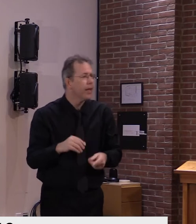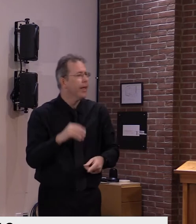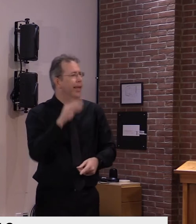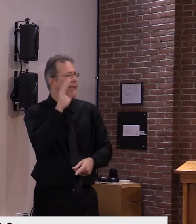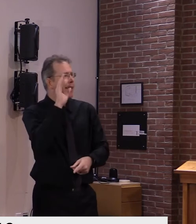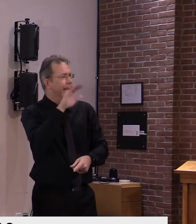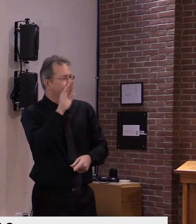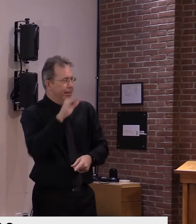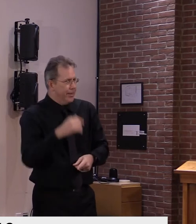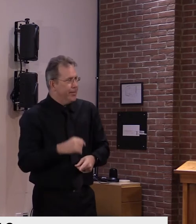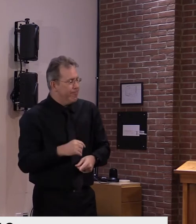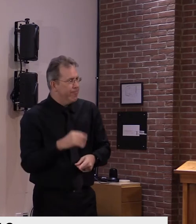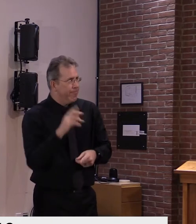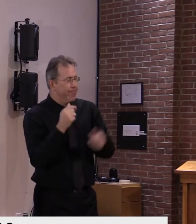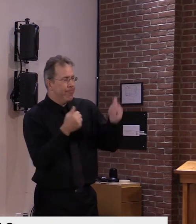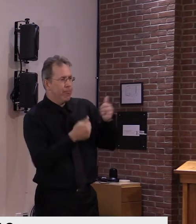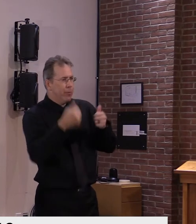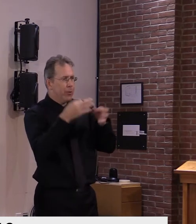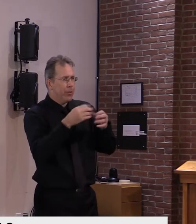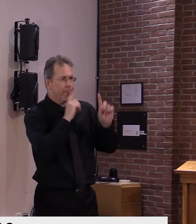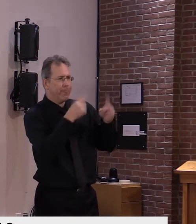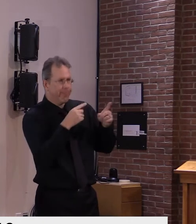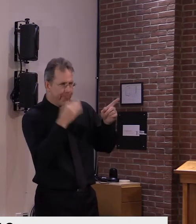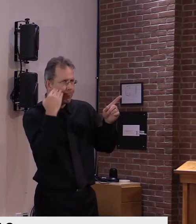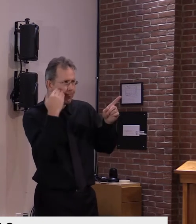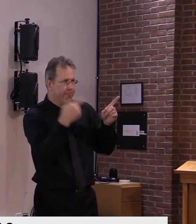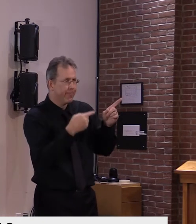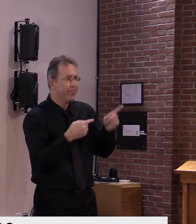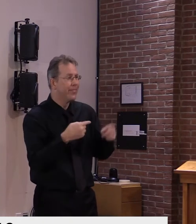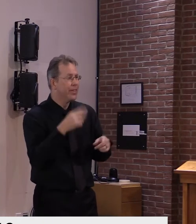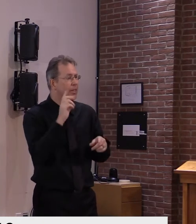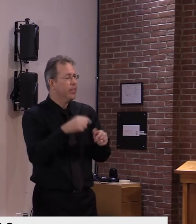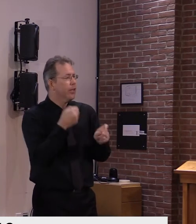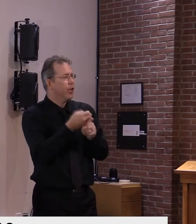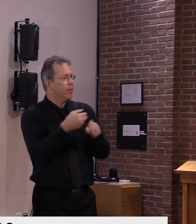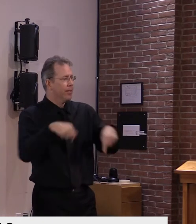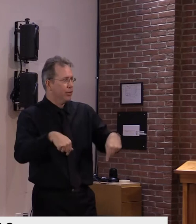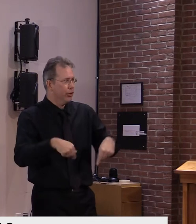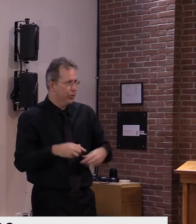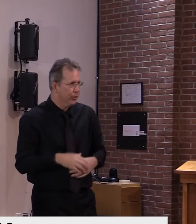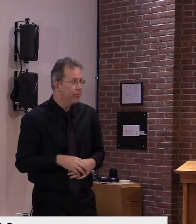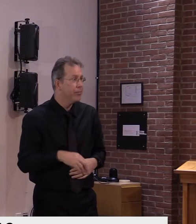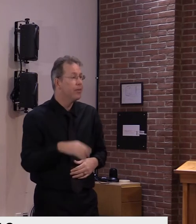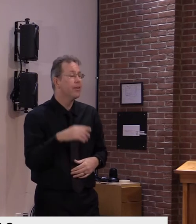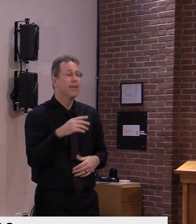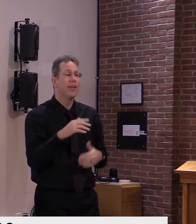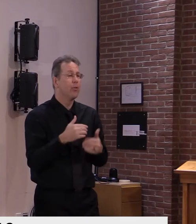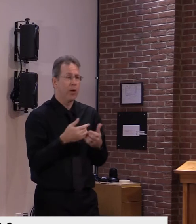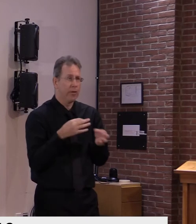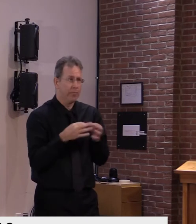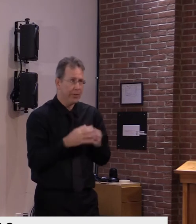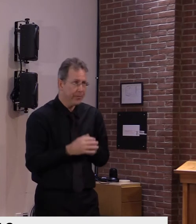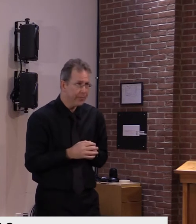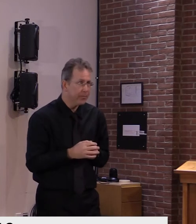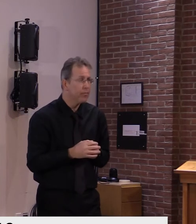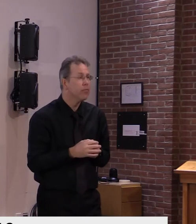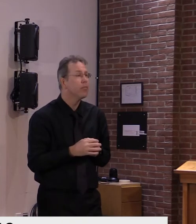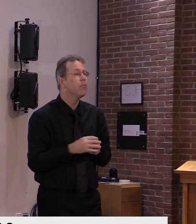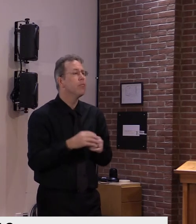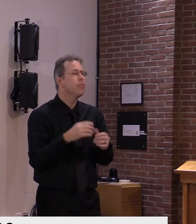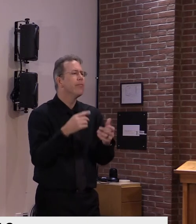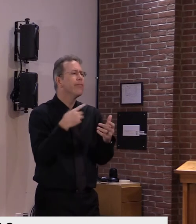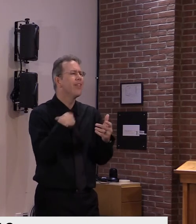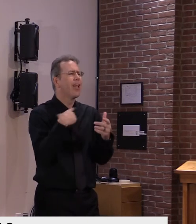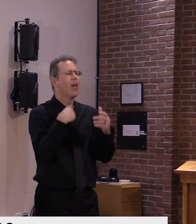adversely affected. As I mentioned in my remarks today, I think the first step in doing that is going to be some focused time on assessing the